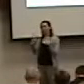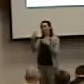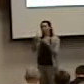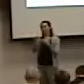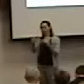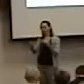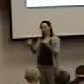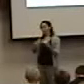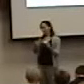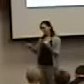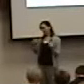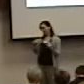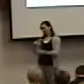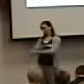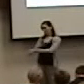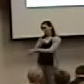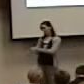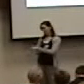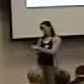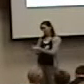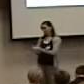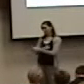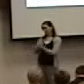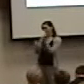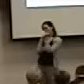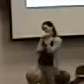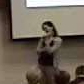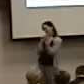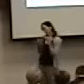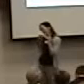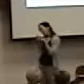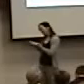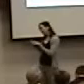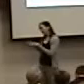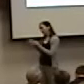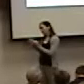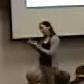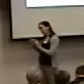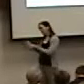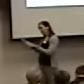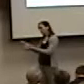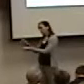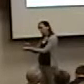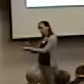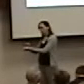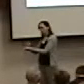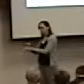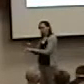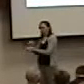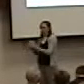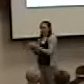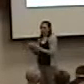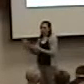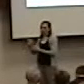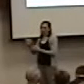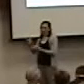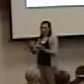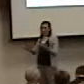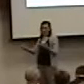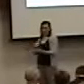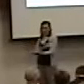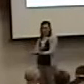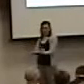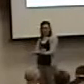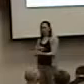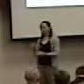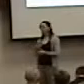authority of Abraham has given him to carry out a function, and that's certainly a resource. He also knows that